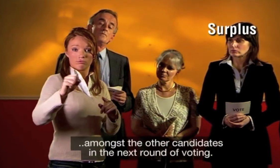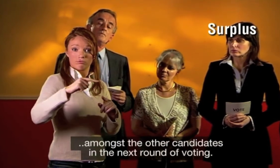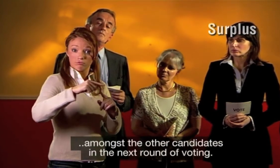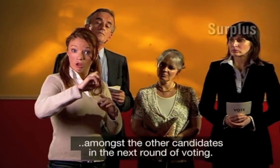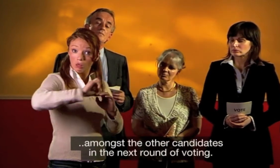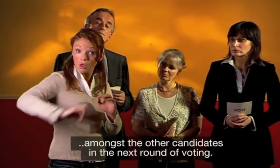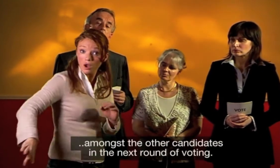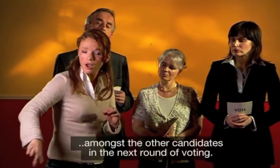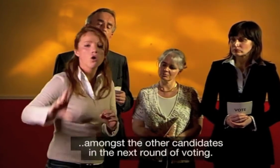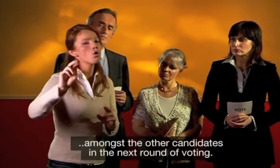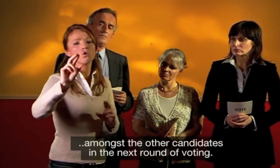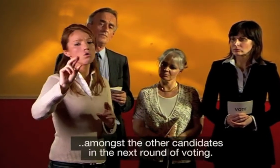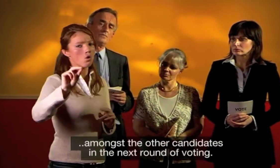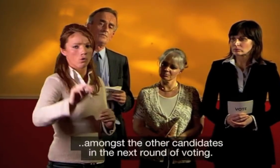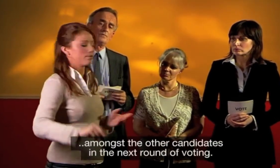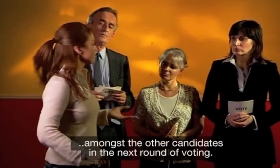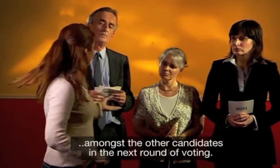in the next round of voting.